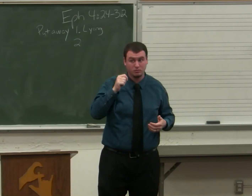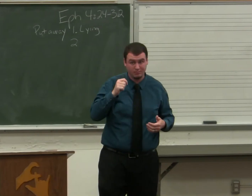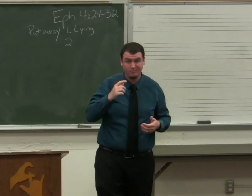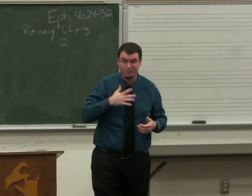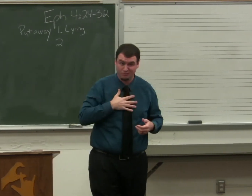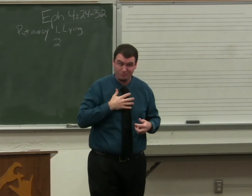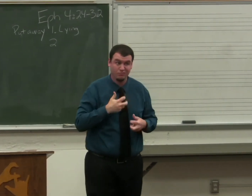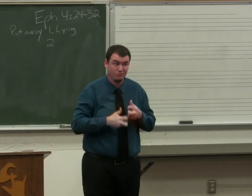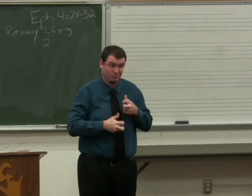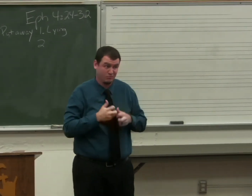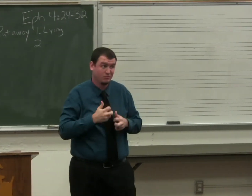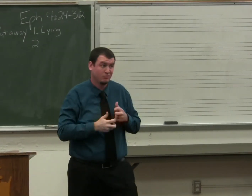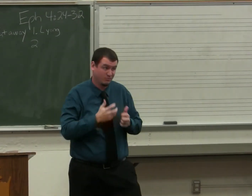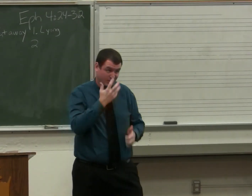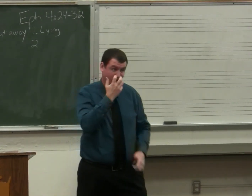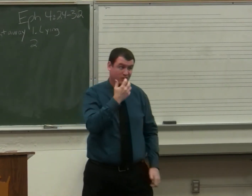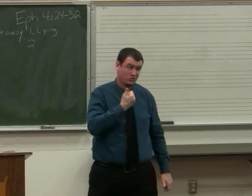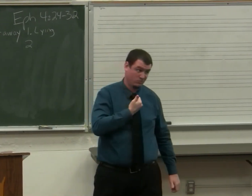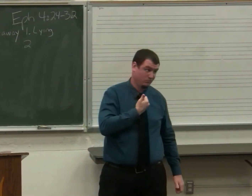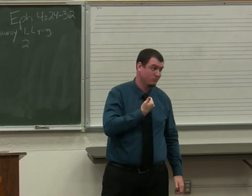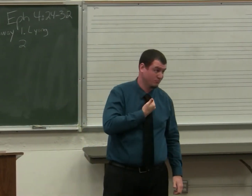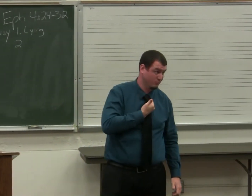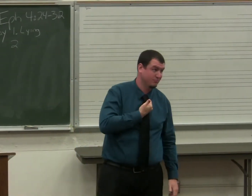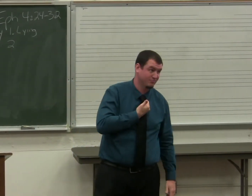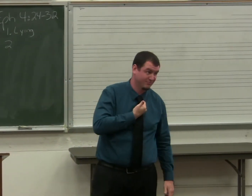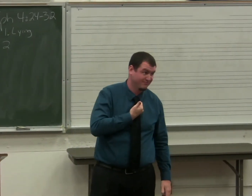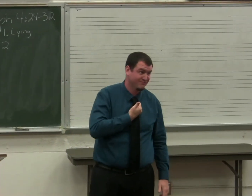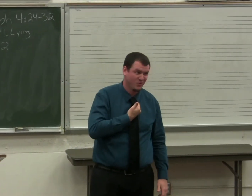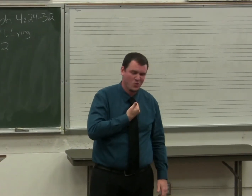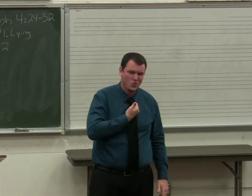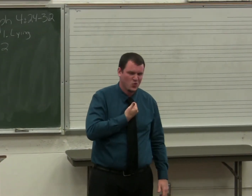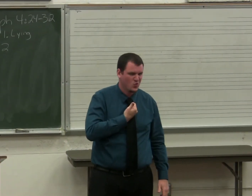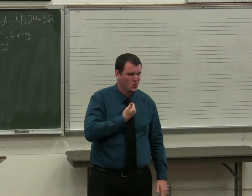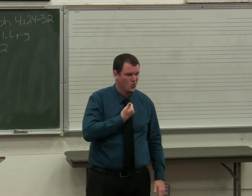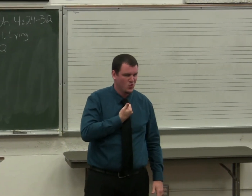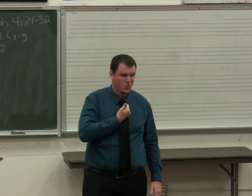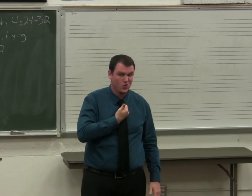When I was young, a teenager, I had anger issues.